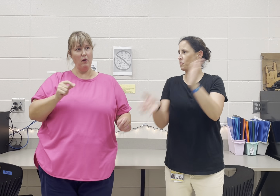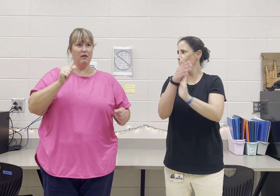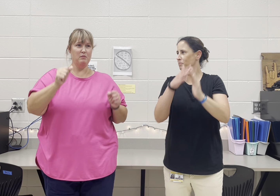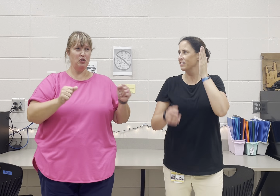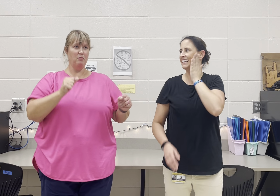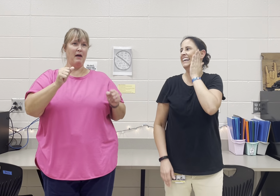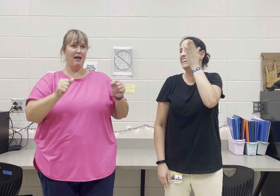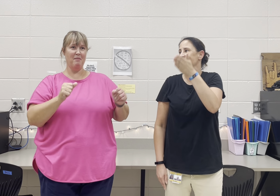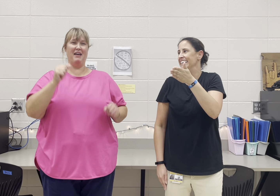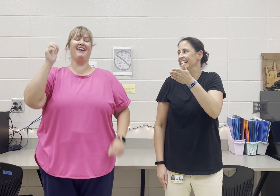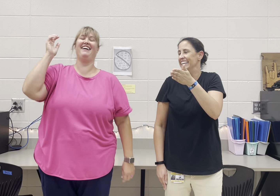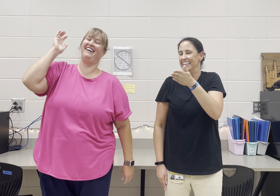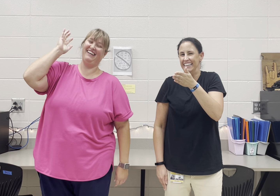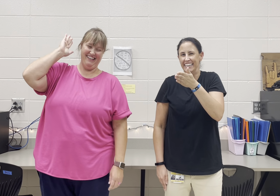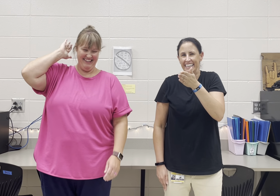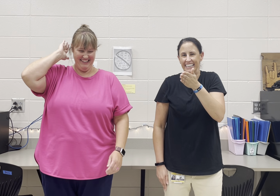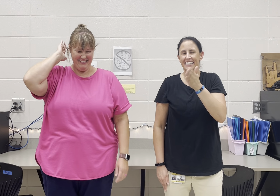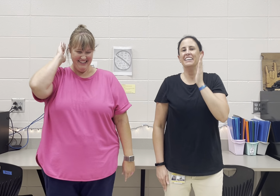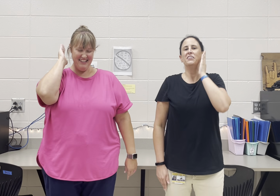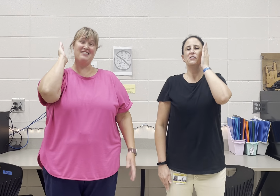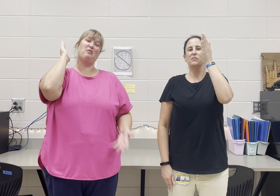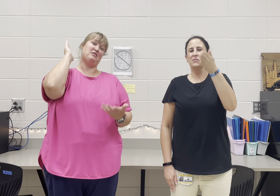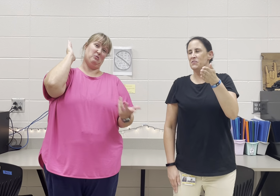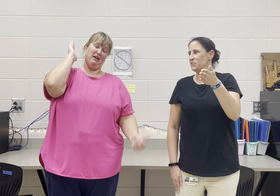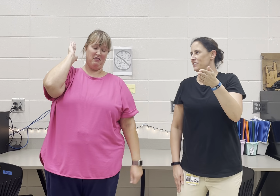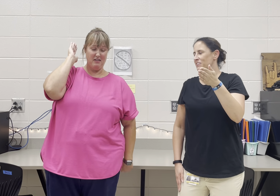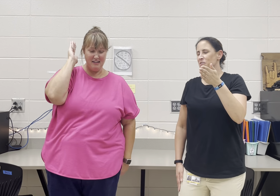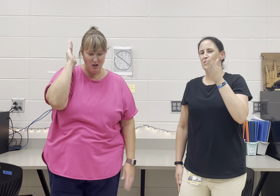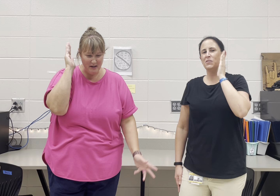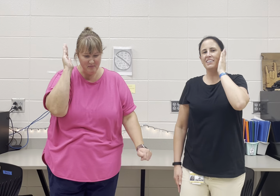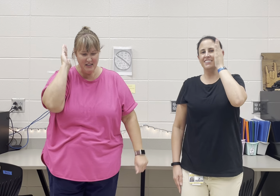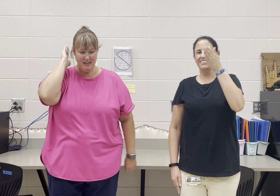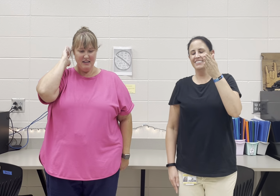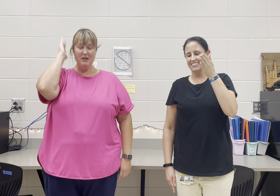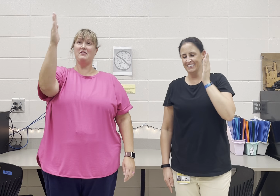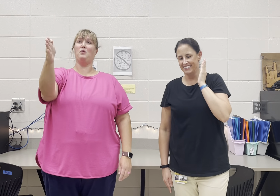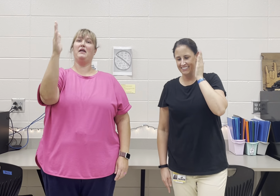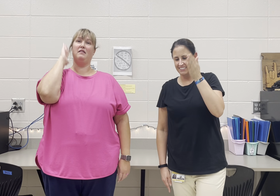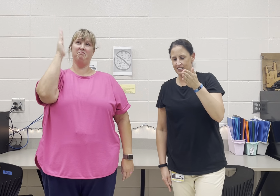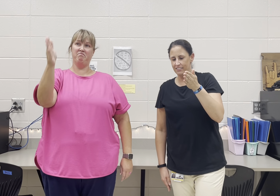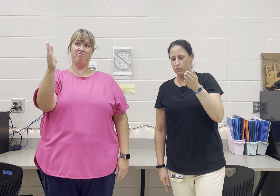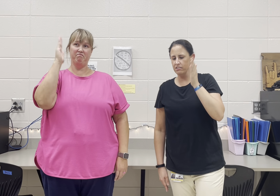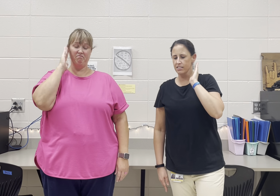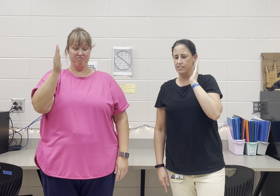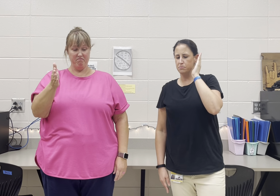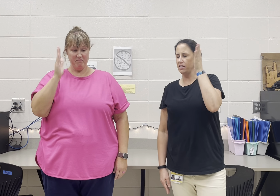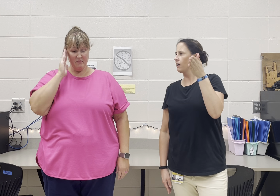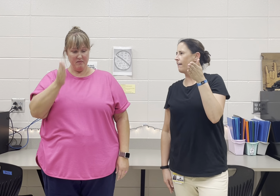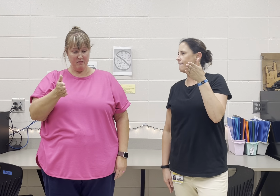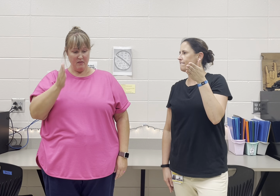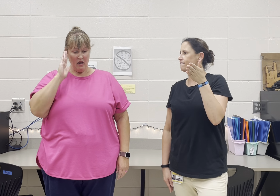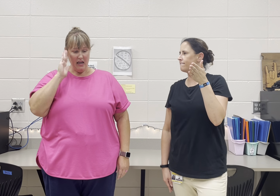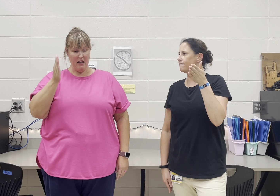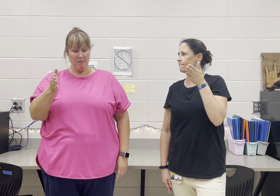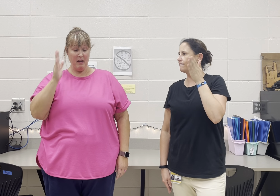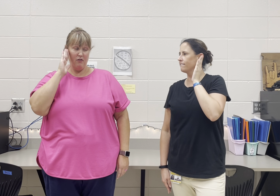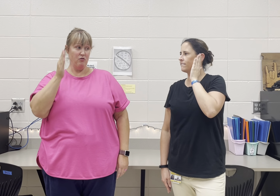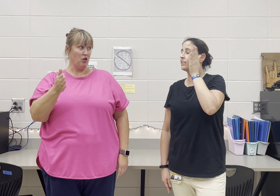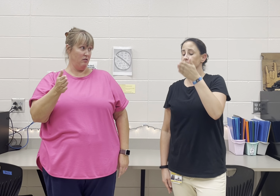Welcome to Miami. This song was on the radio the other day, sorry. Will. So Will. What else could this be? It can be future. It